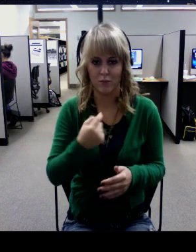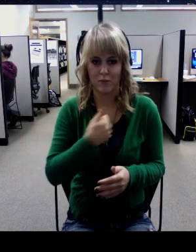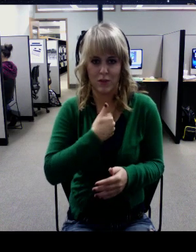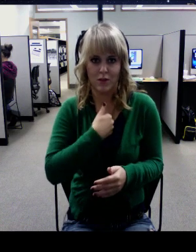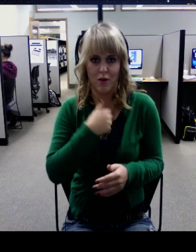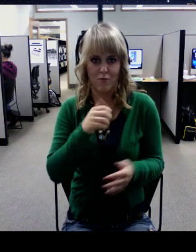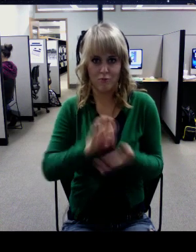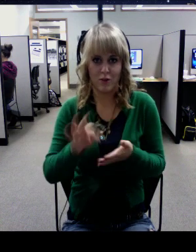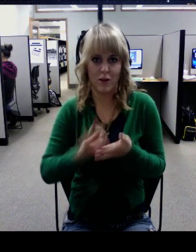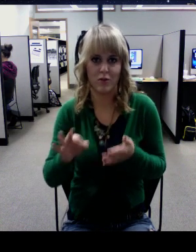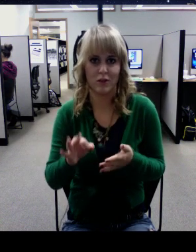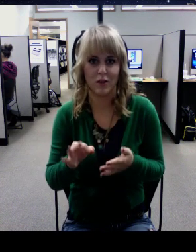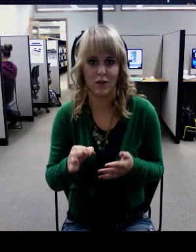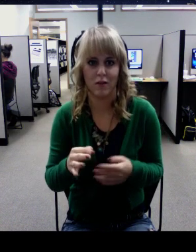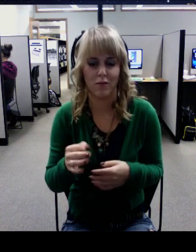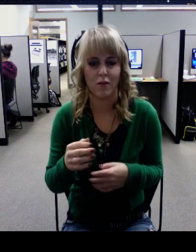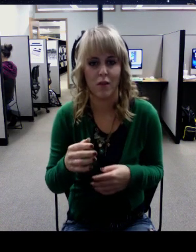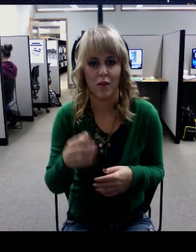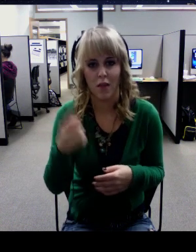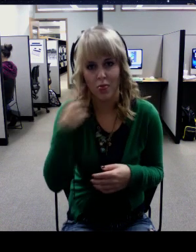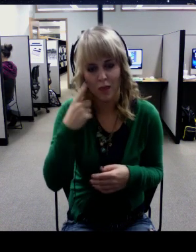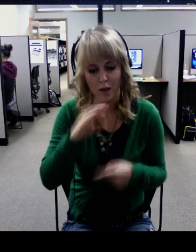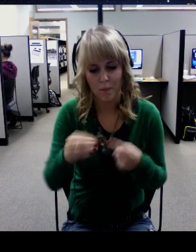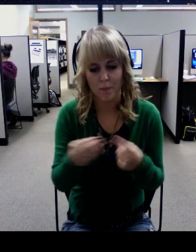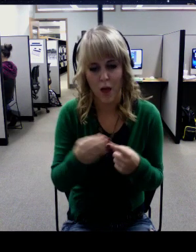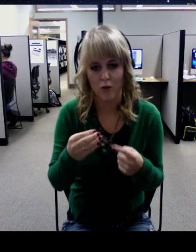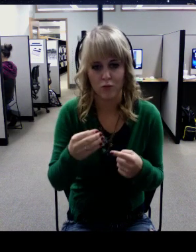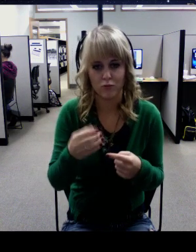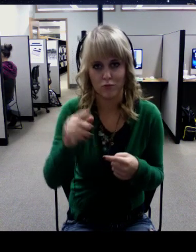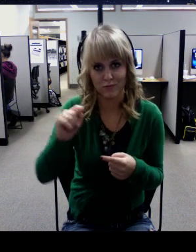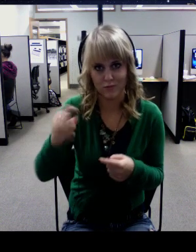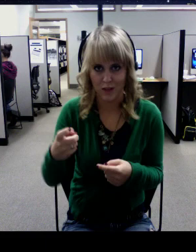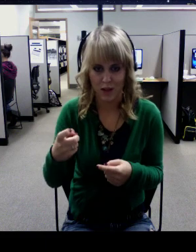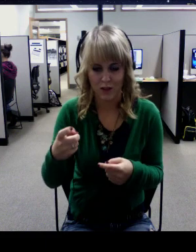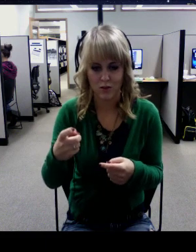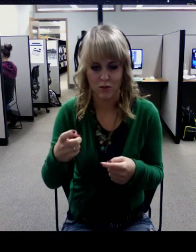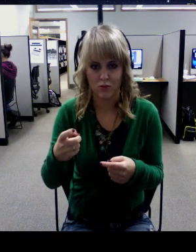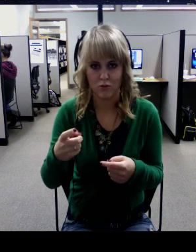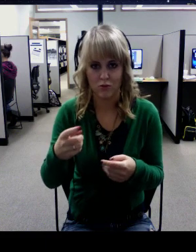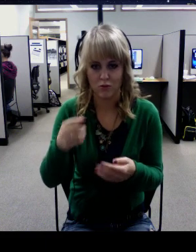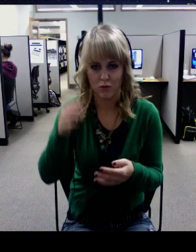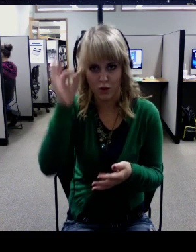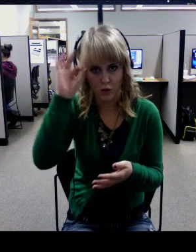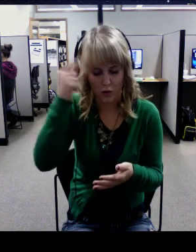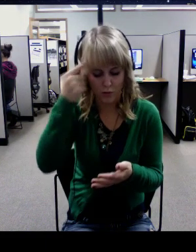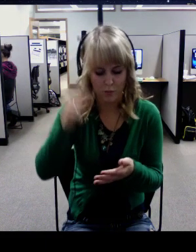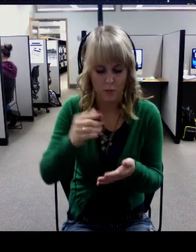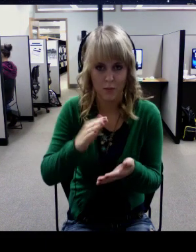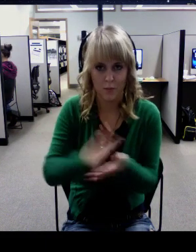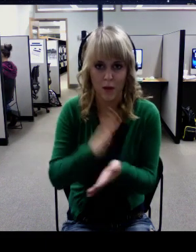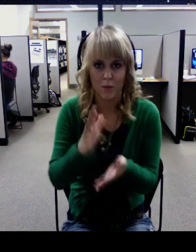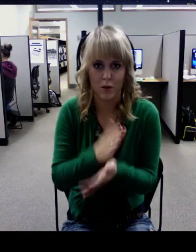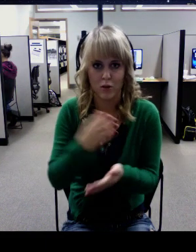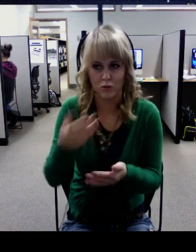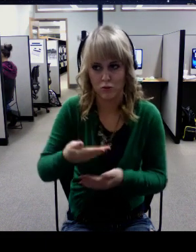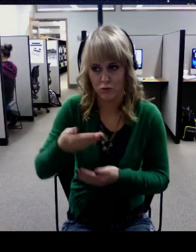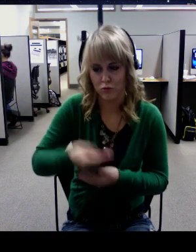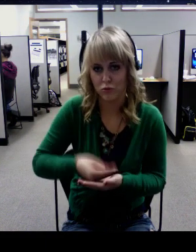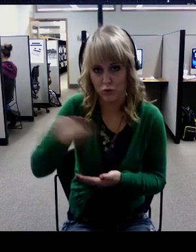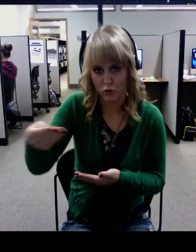I do a lot of tax returns, prepare probably 150 tax returns every year.